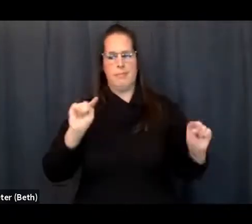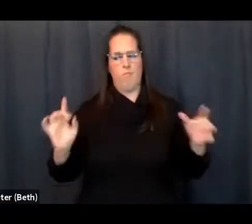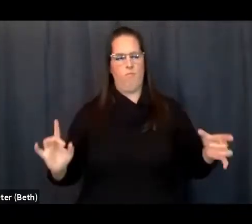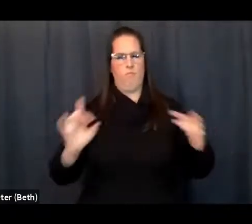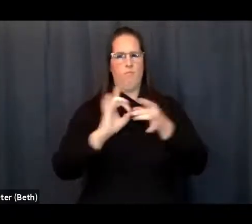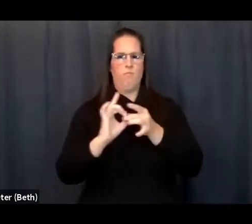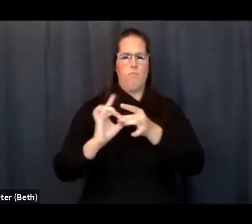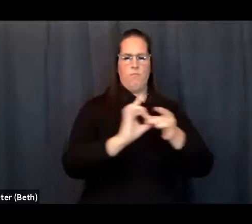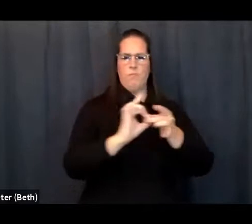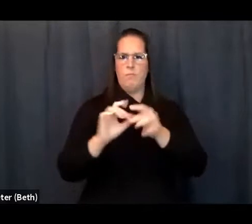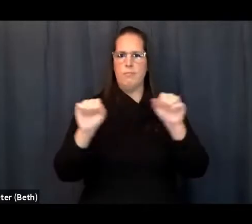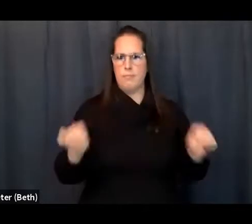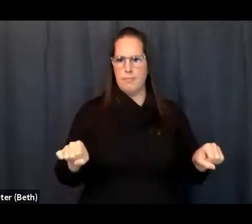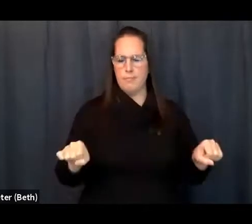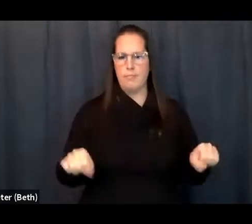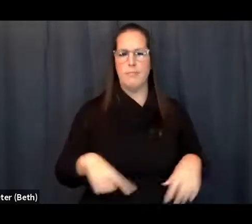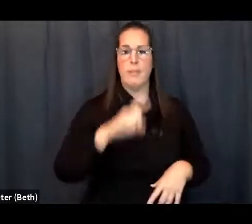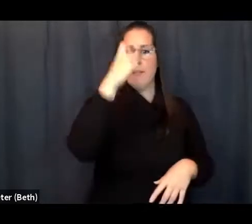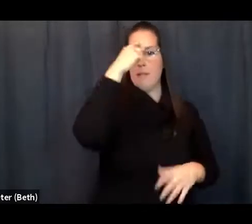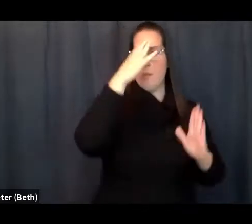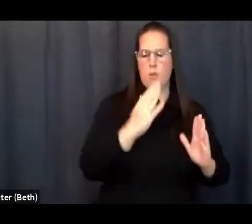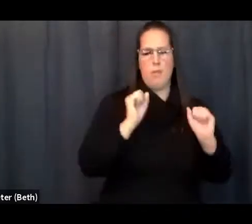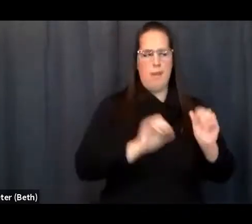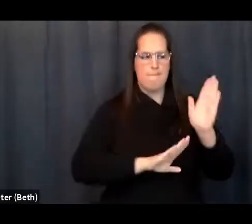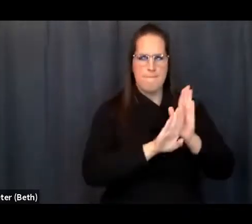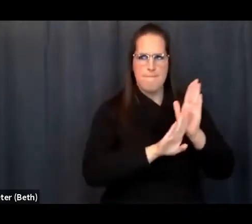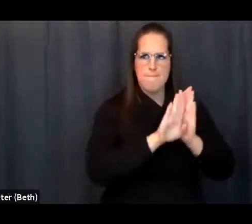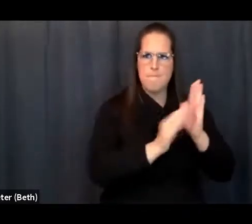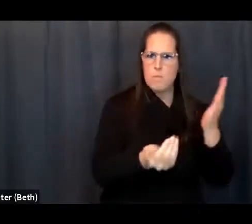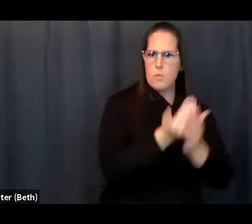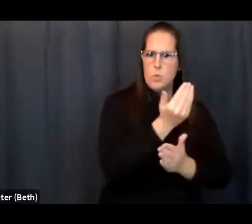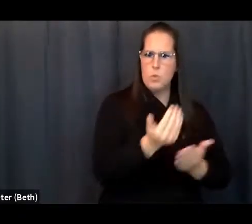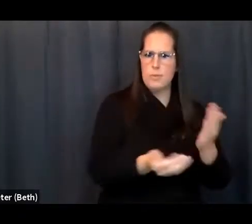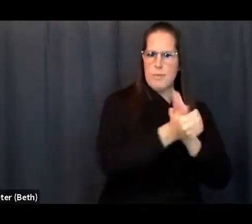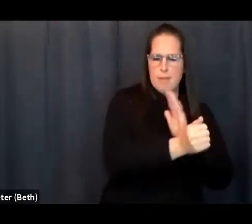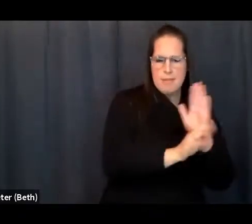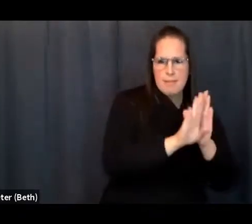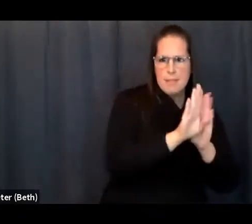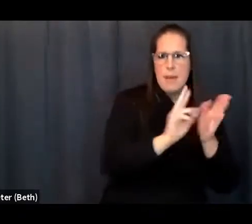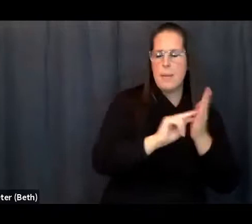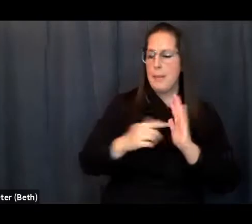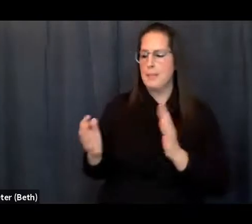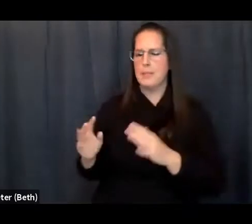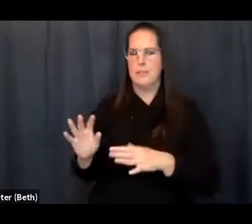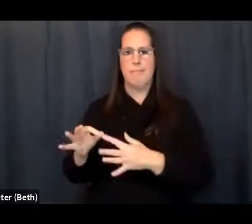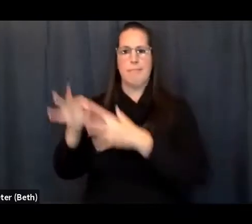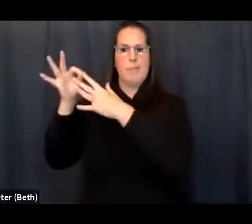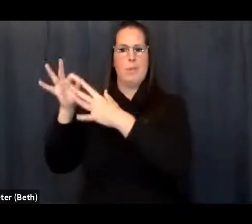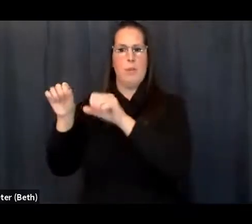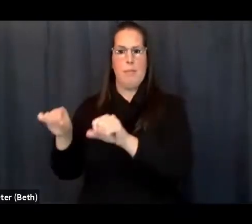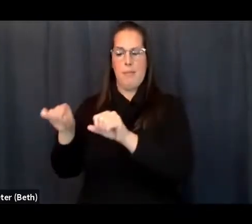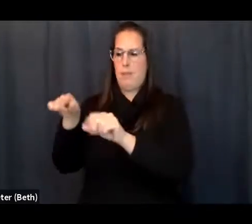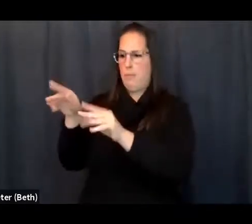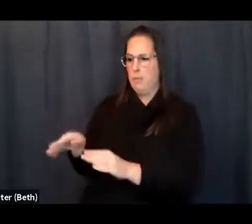become skillful to accept a new, uniquely abled employee based on their